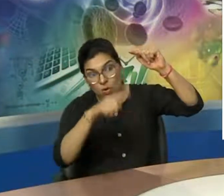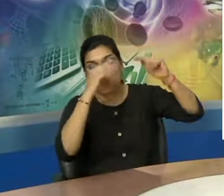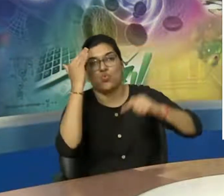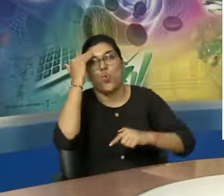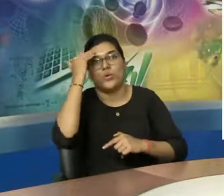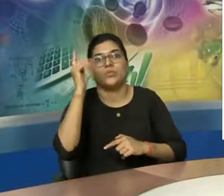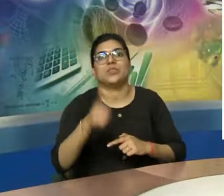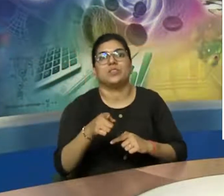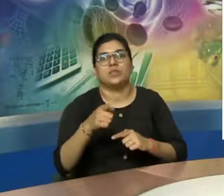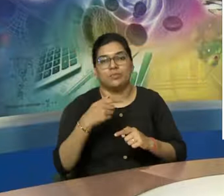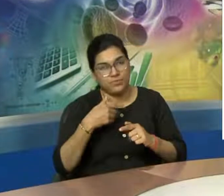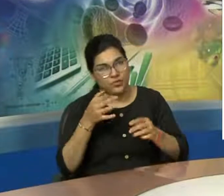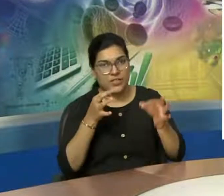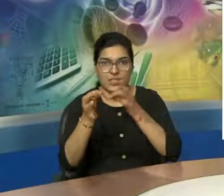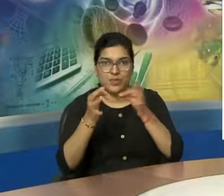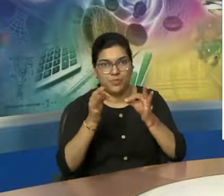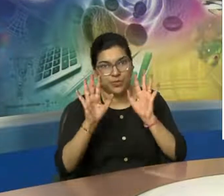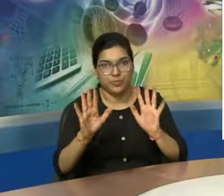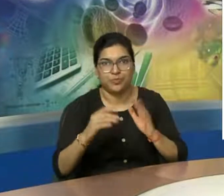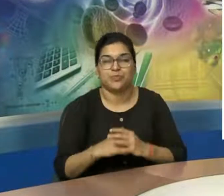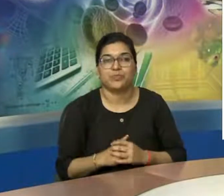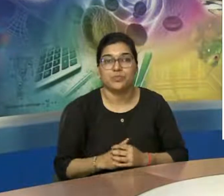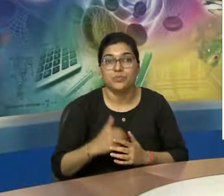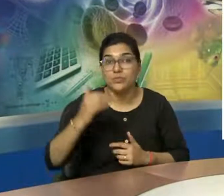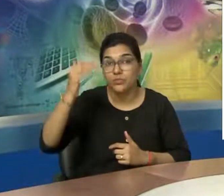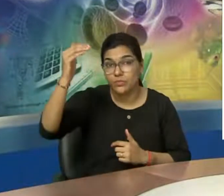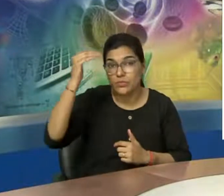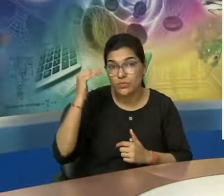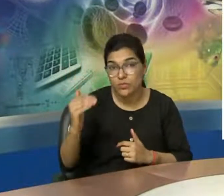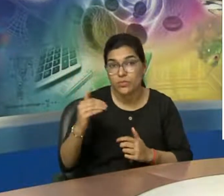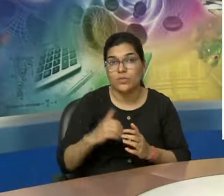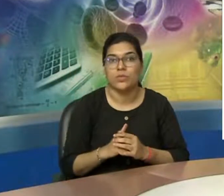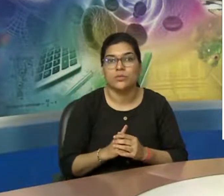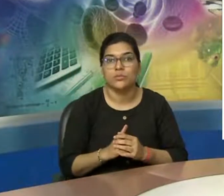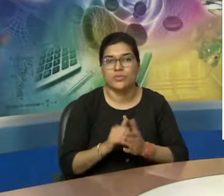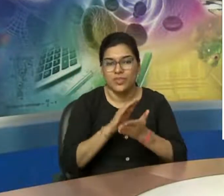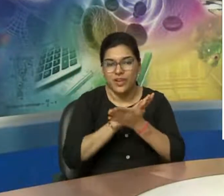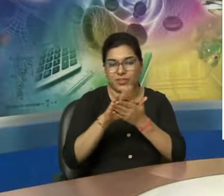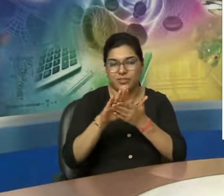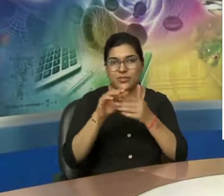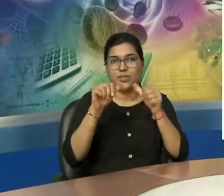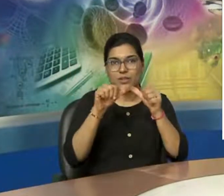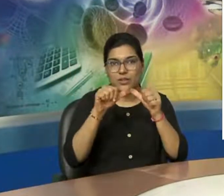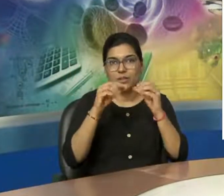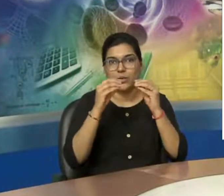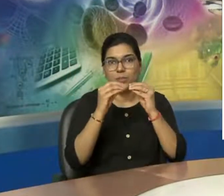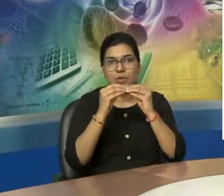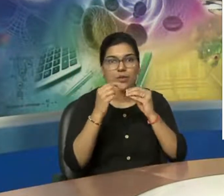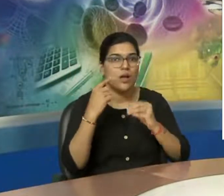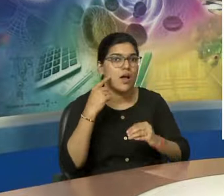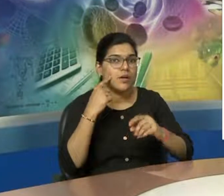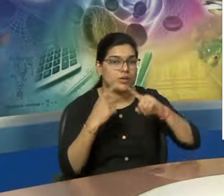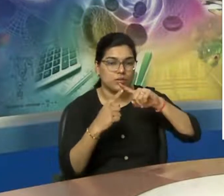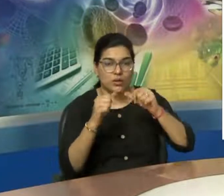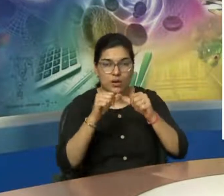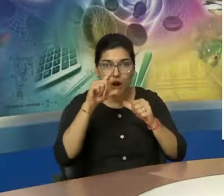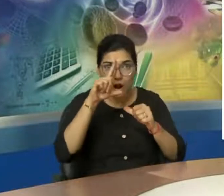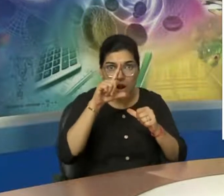organization. There are few different levels that we will discuss. The next objective is we will